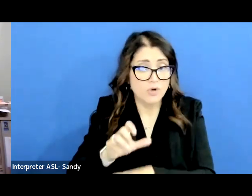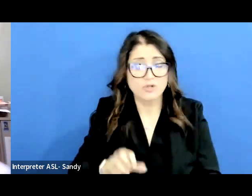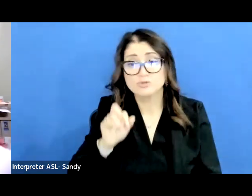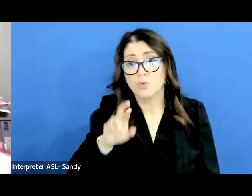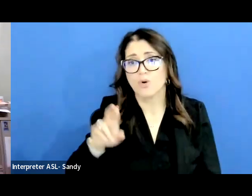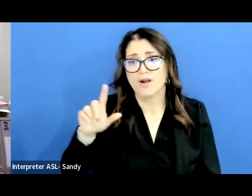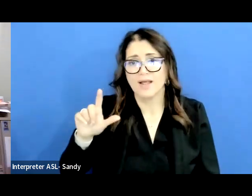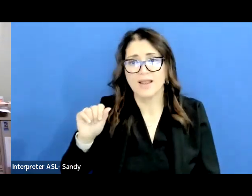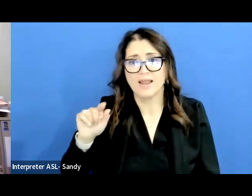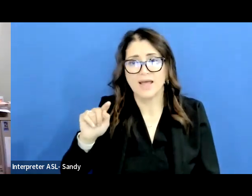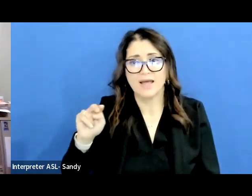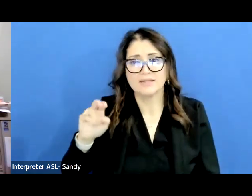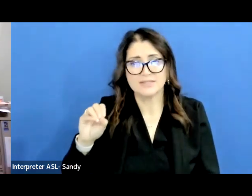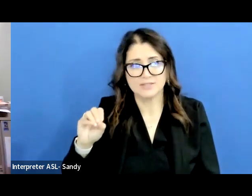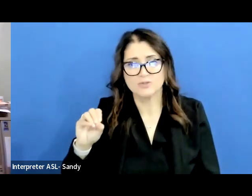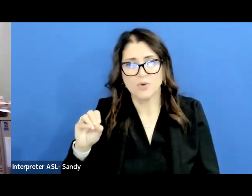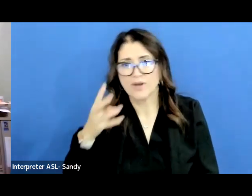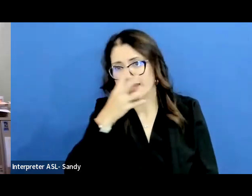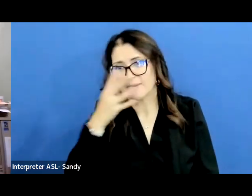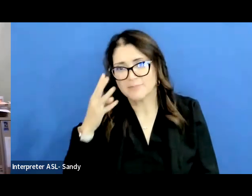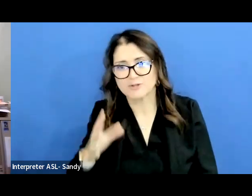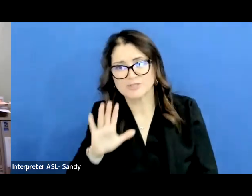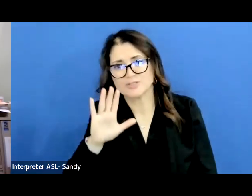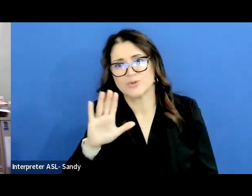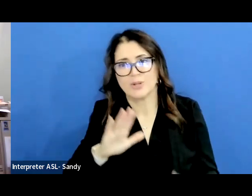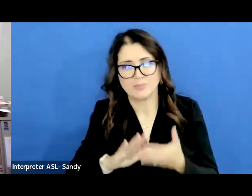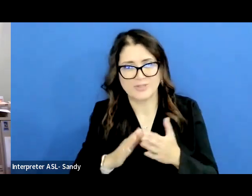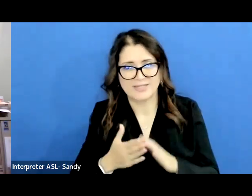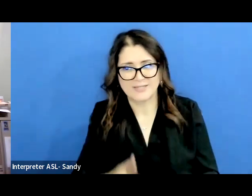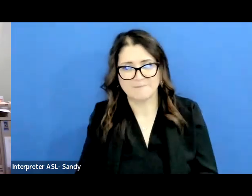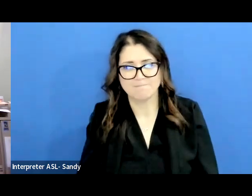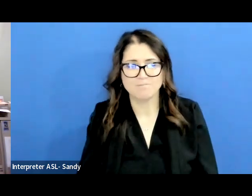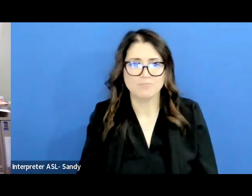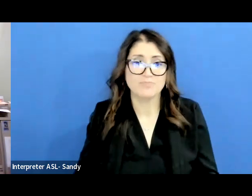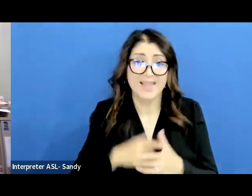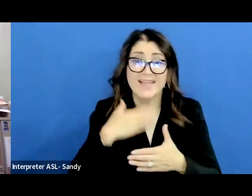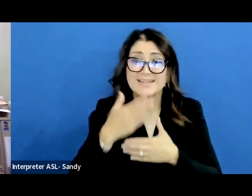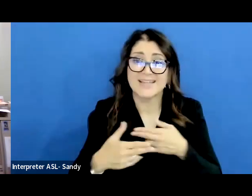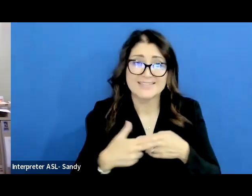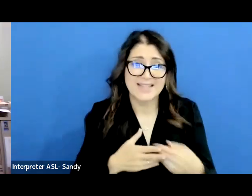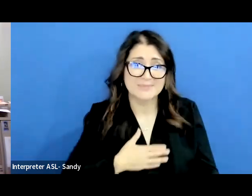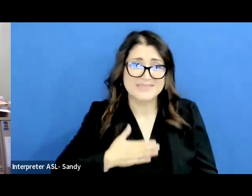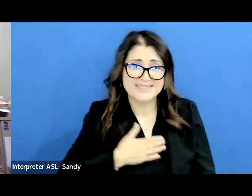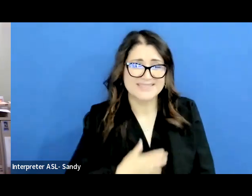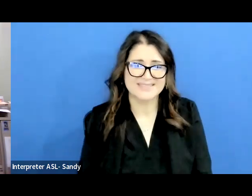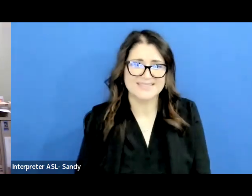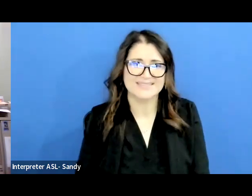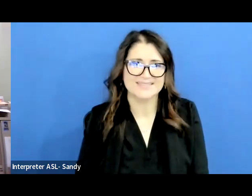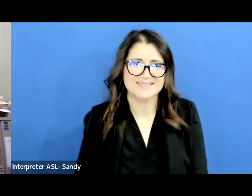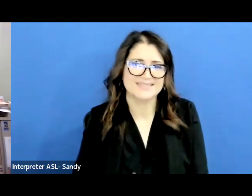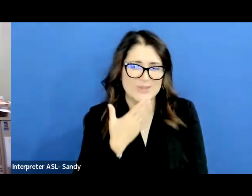immigrants in your community? And then can we have the next slide, please? Thank